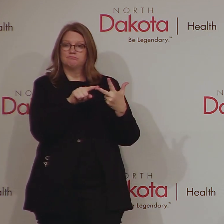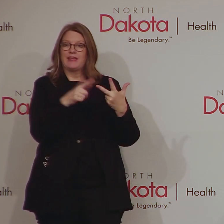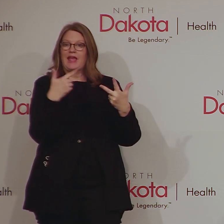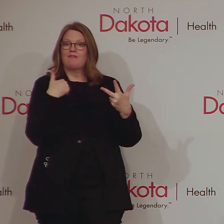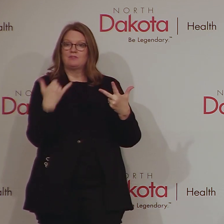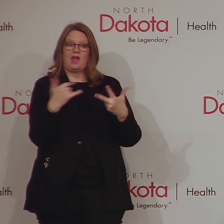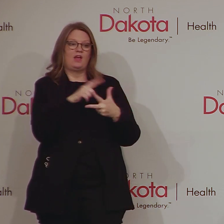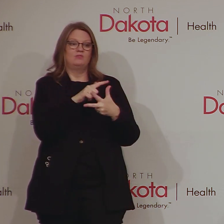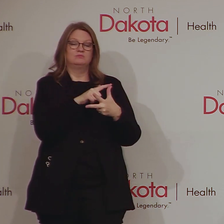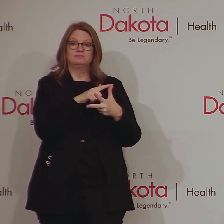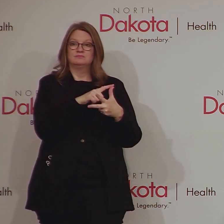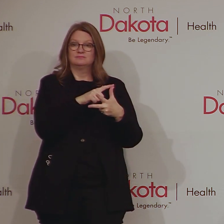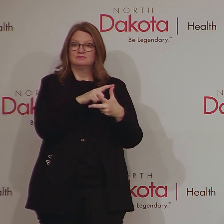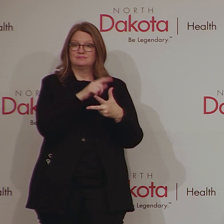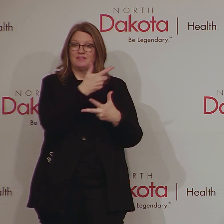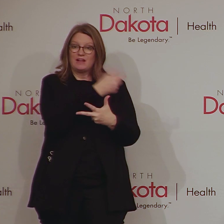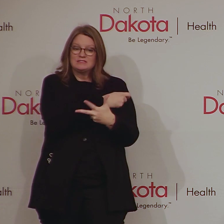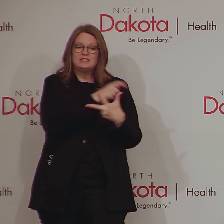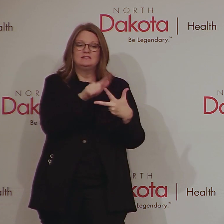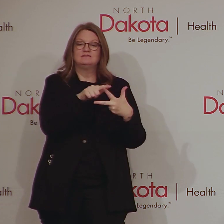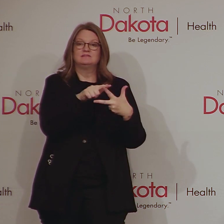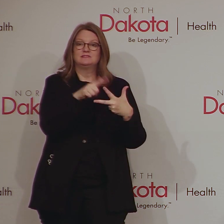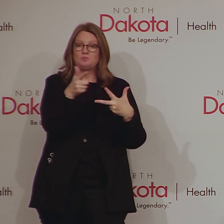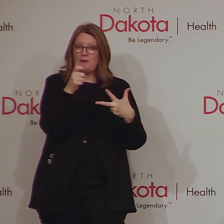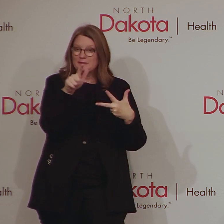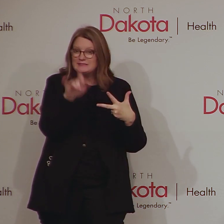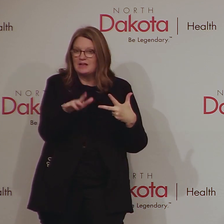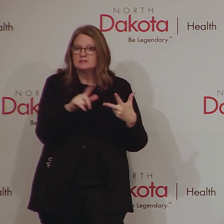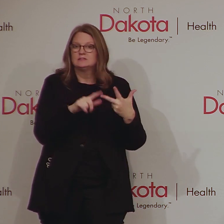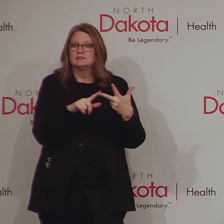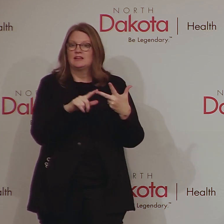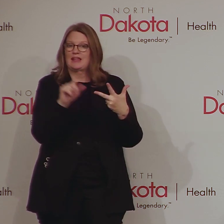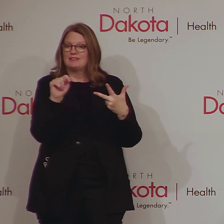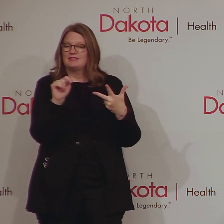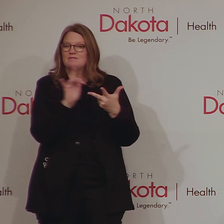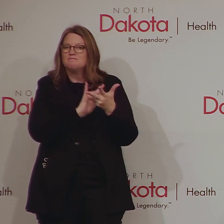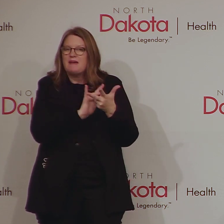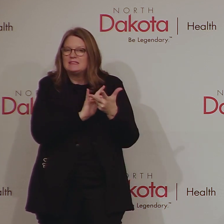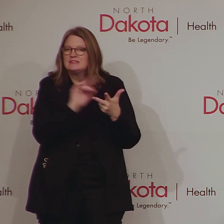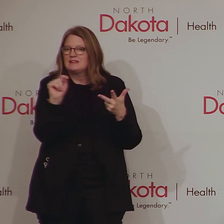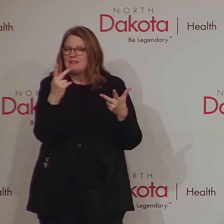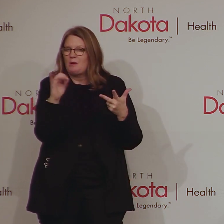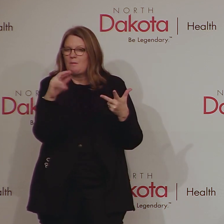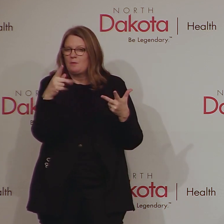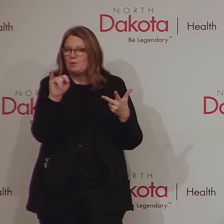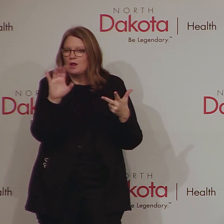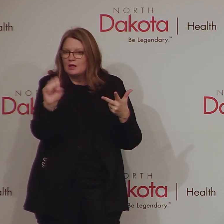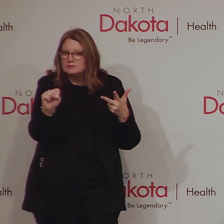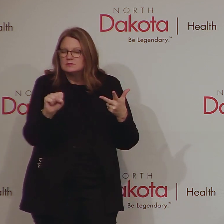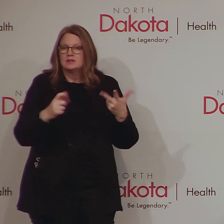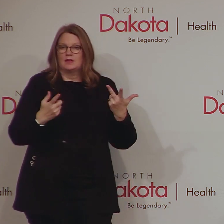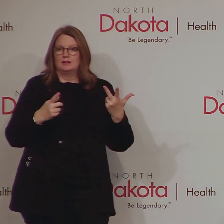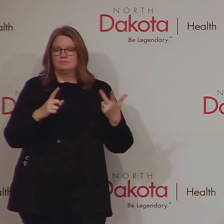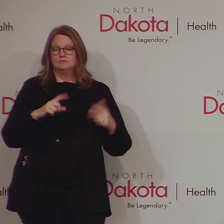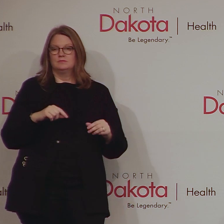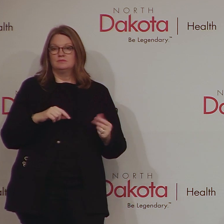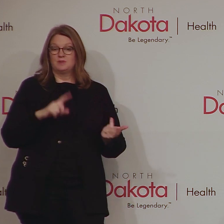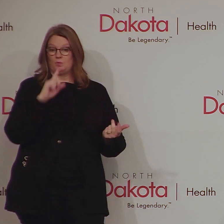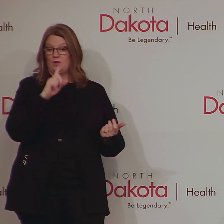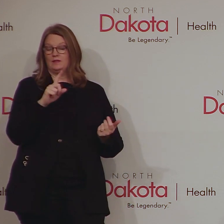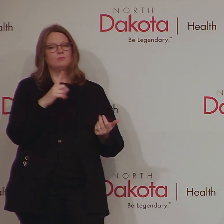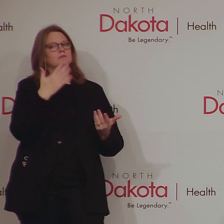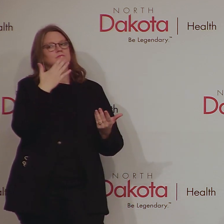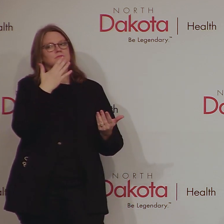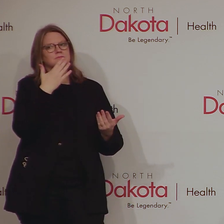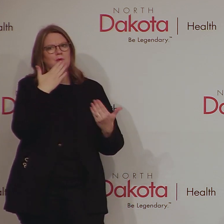therapeutics. So I would just say, make no mistake, even though we've got incredible numbers and we're in such grateful to be